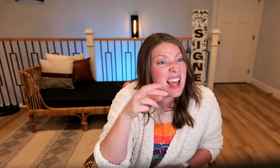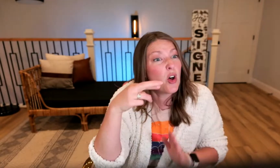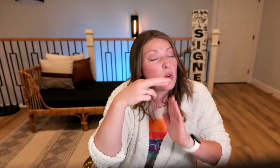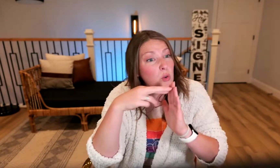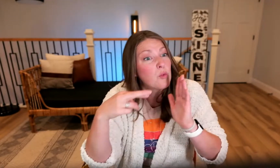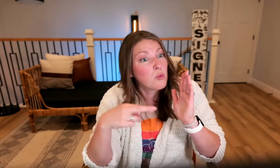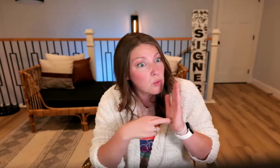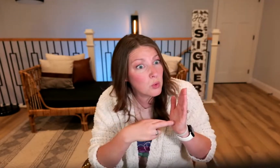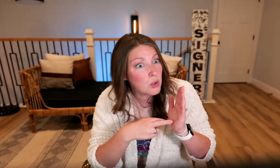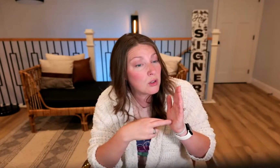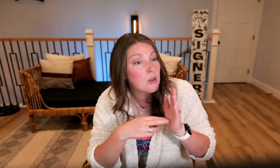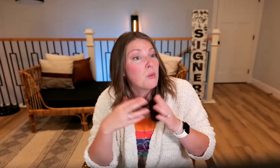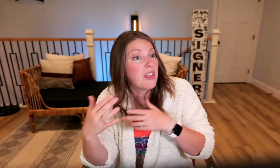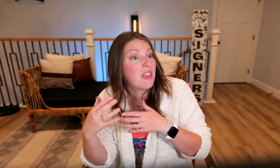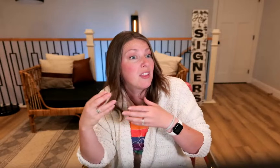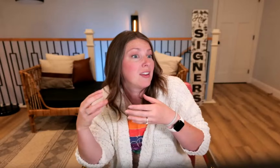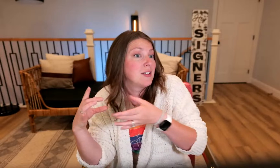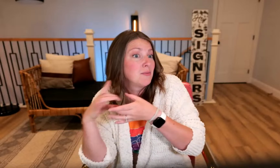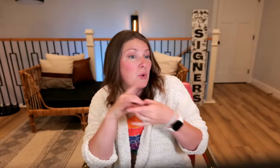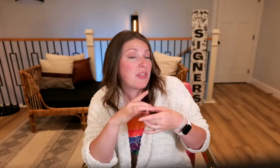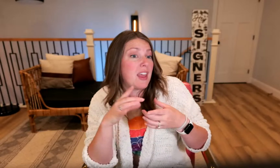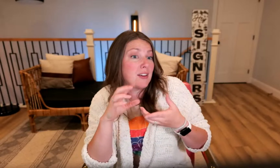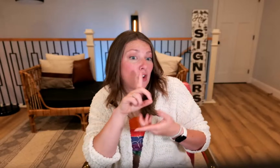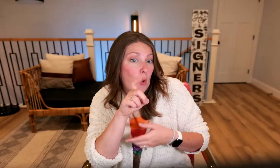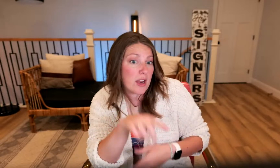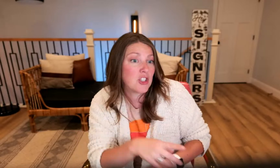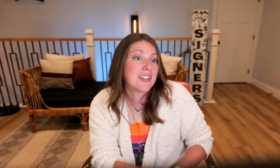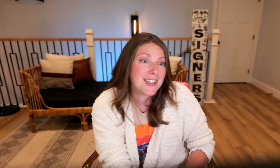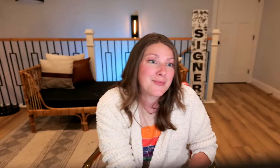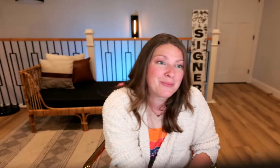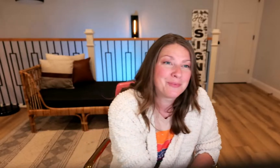ASL rule within questions.